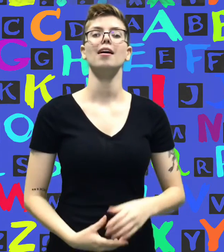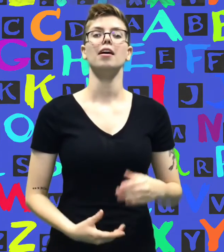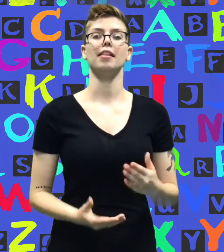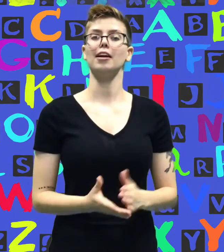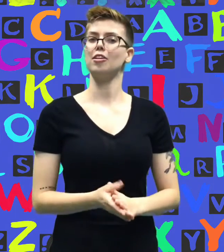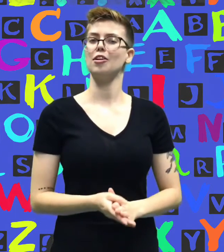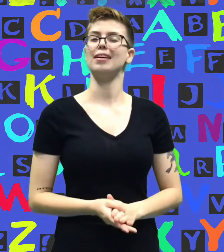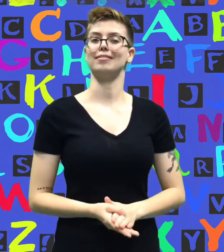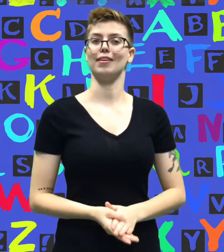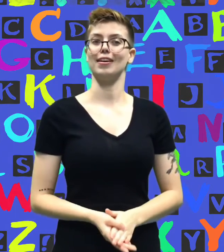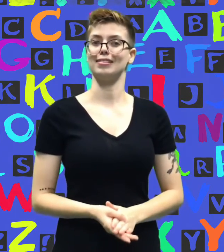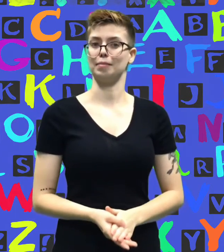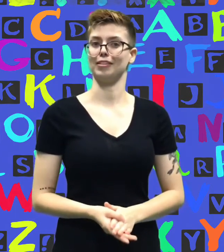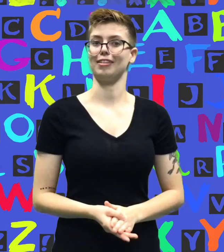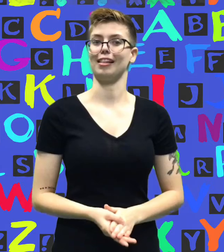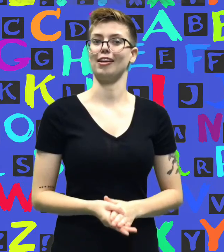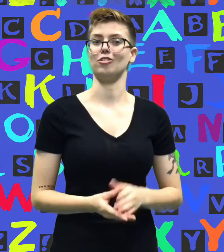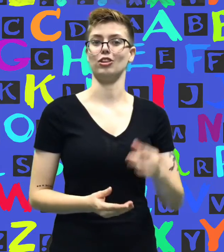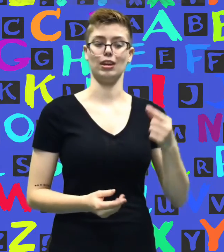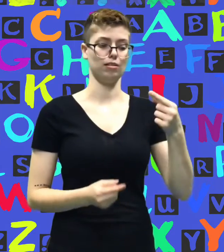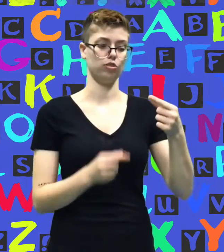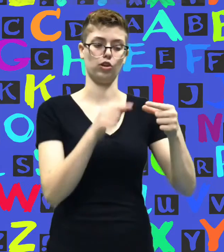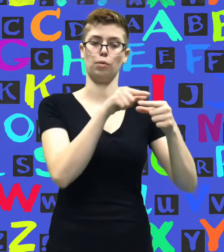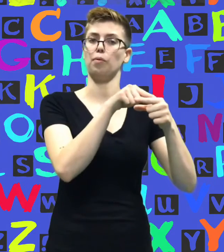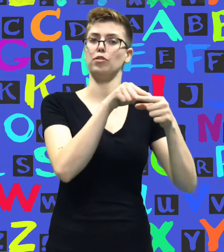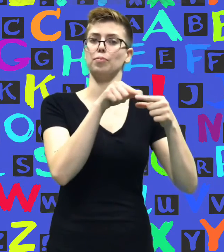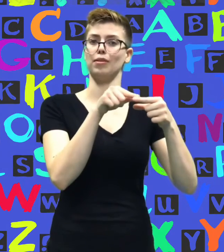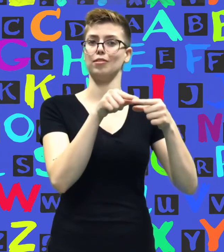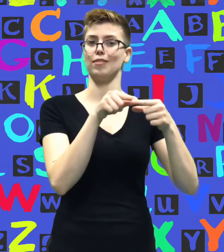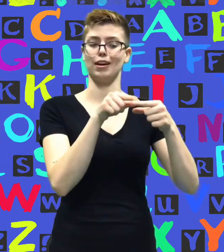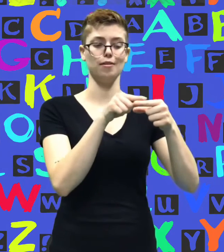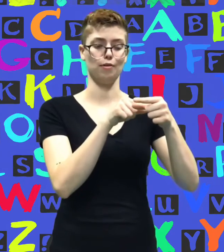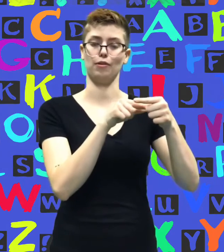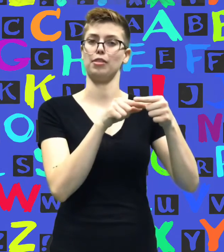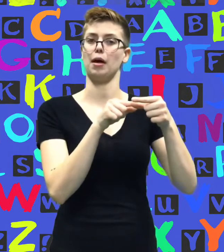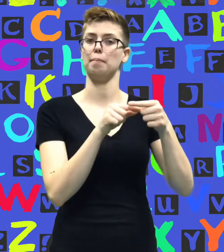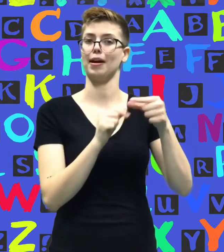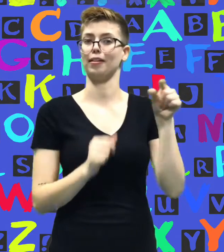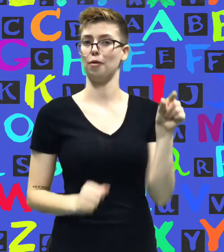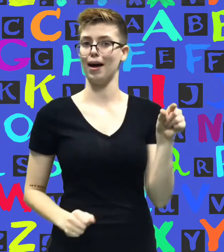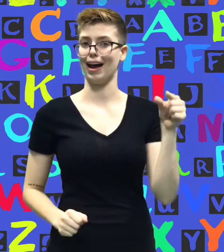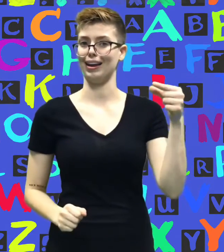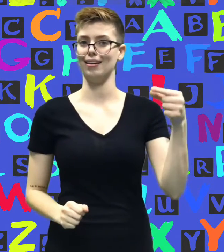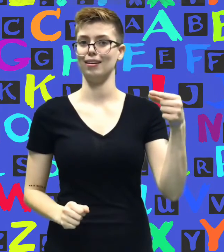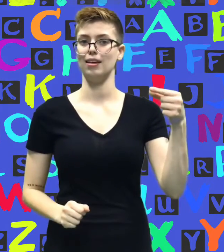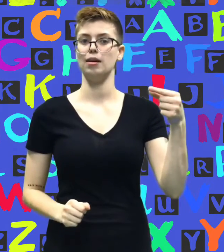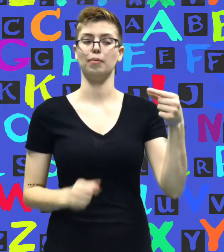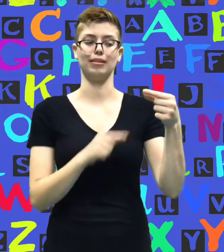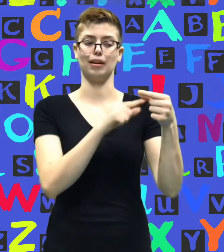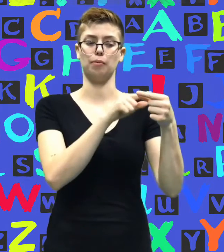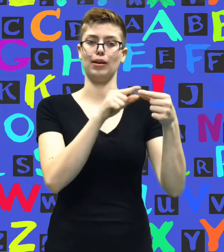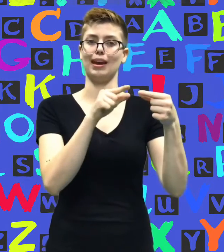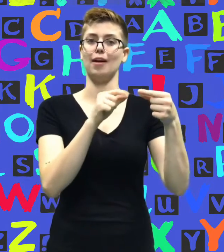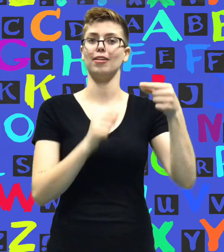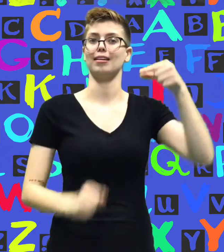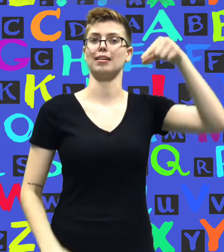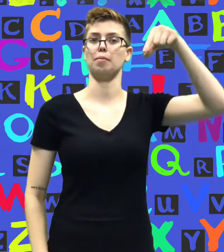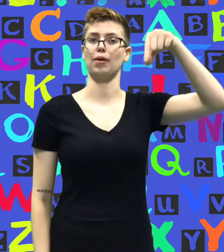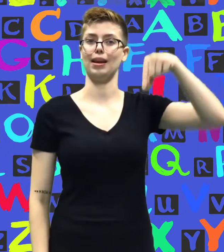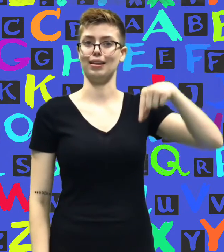The letter Q is very similar to the letter G. So you're going to point your pointer finger with your thumb parallel behind it, but instead of pointing out, it's going to point